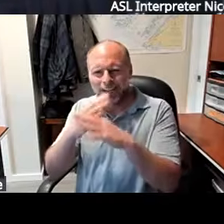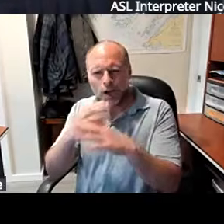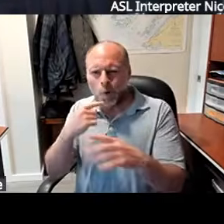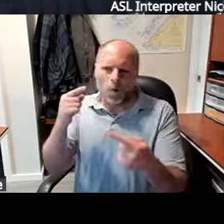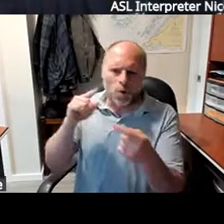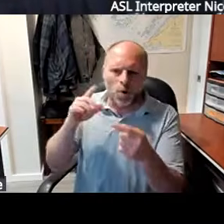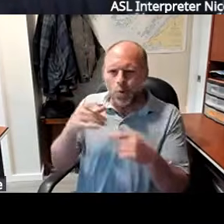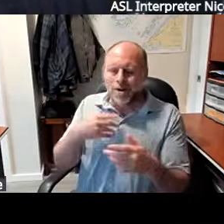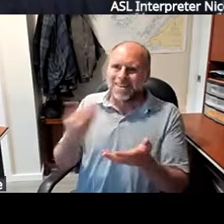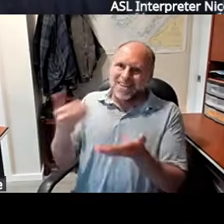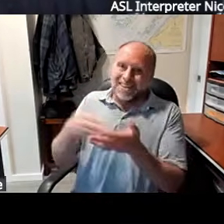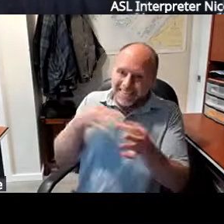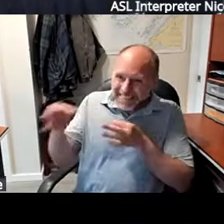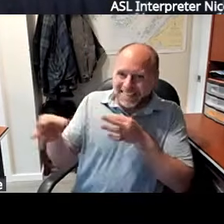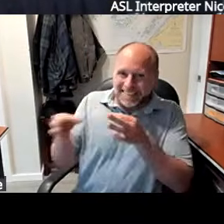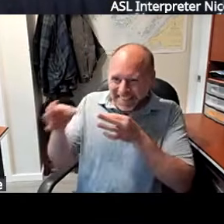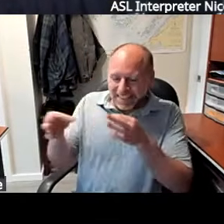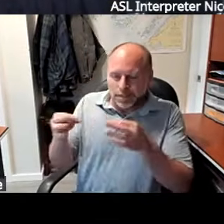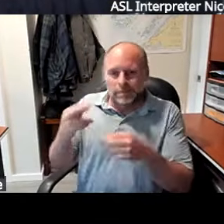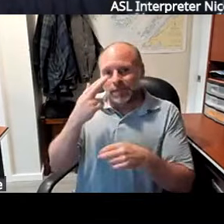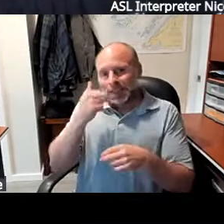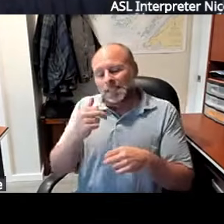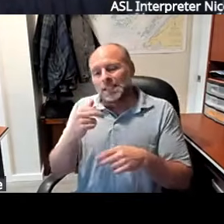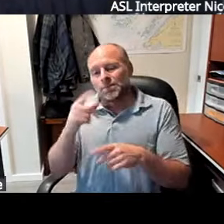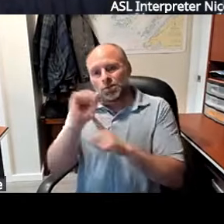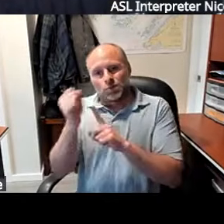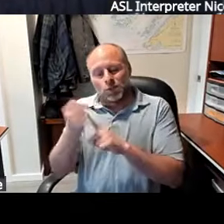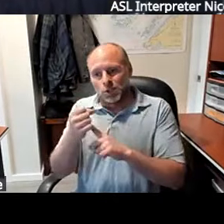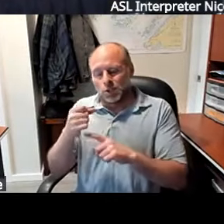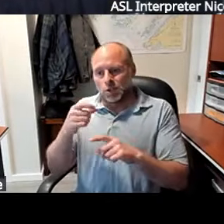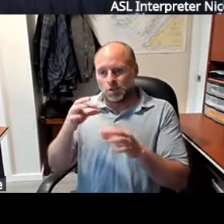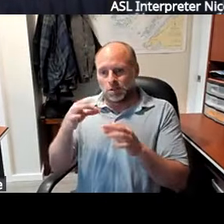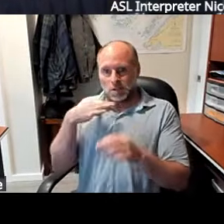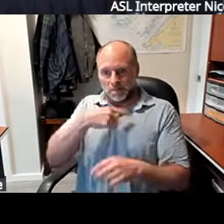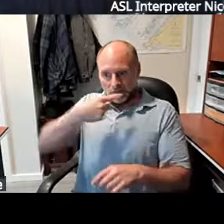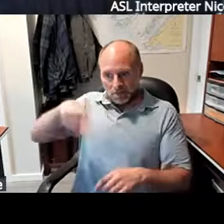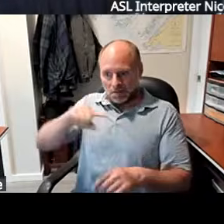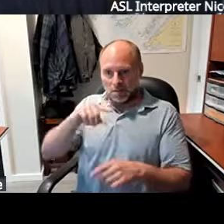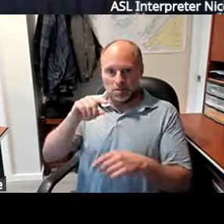my second daughter went into the school as well.